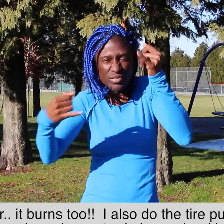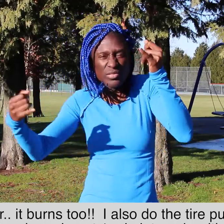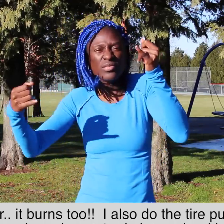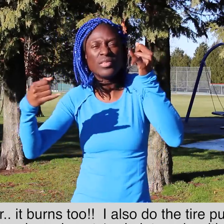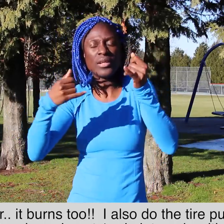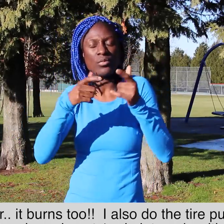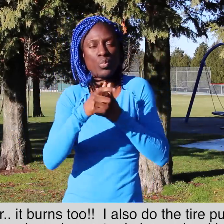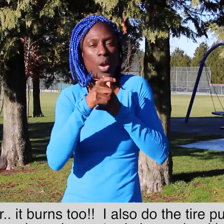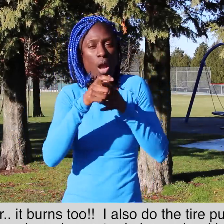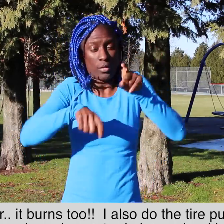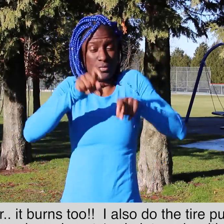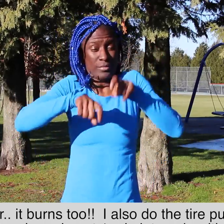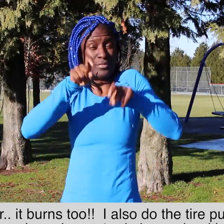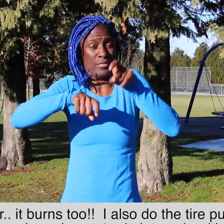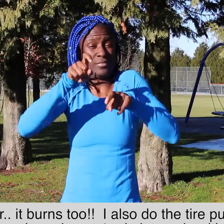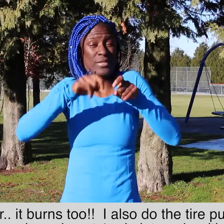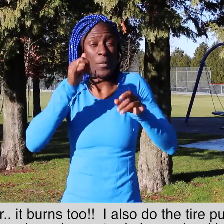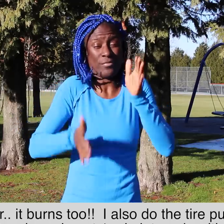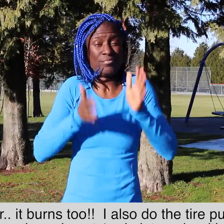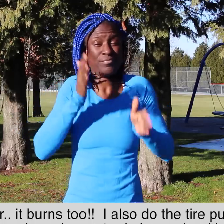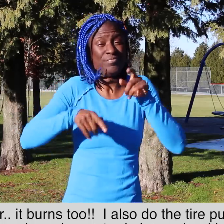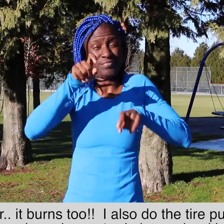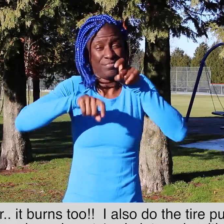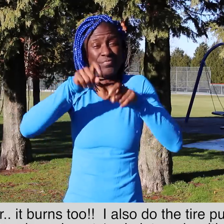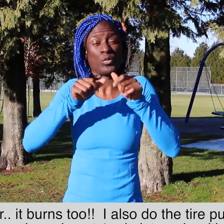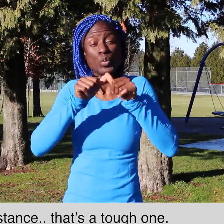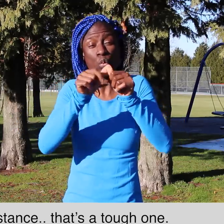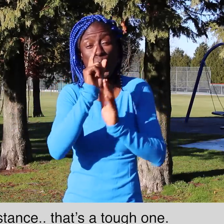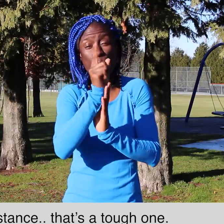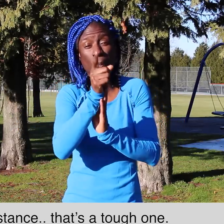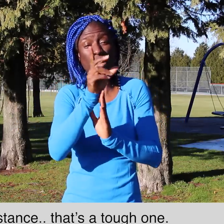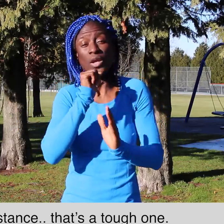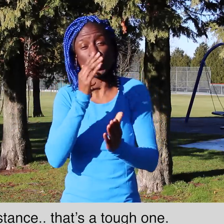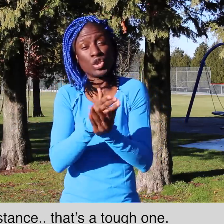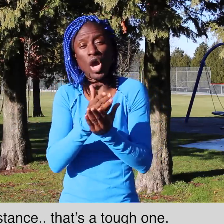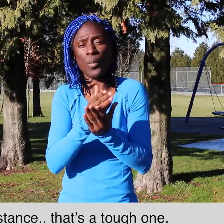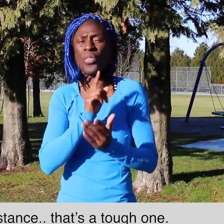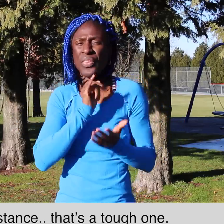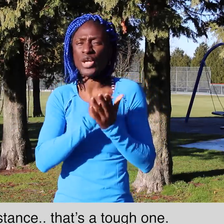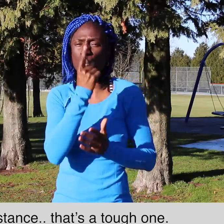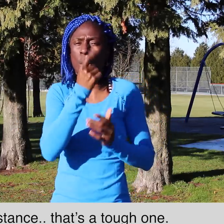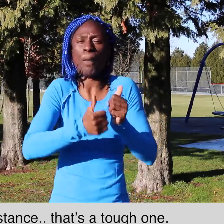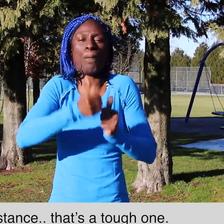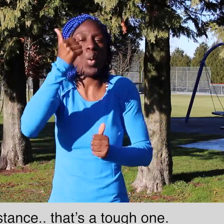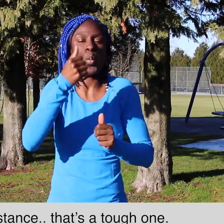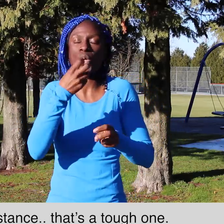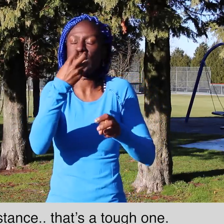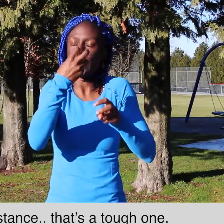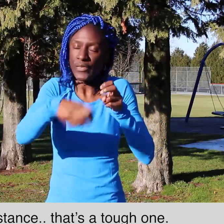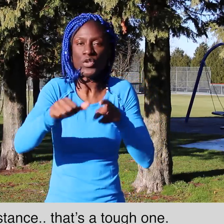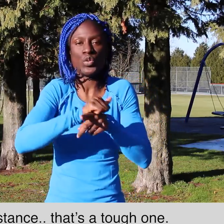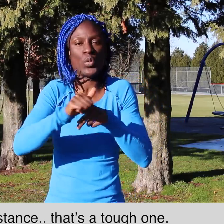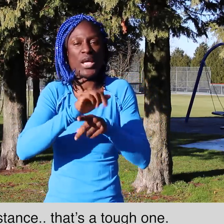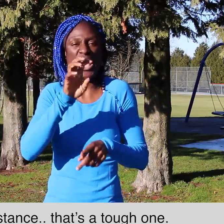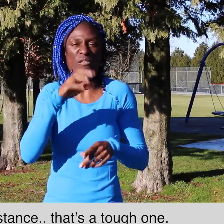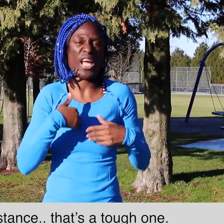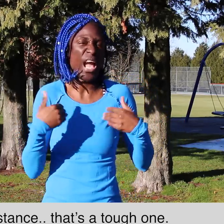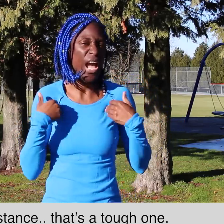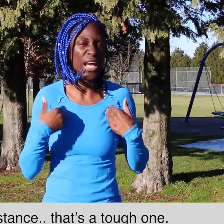I run with arm resistance at 1 minute intervals. You don't stop for that whole minute, and it's one of the hardest things